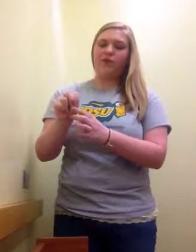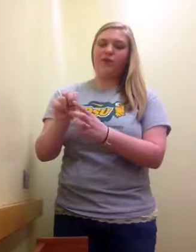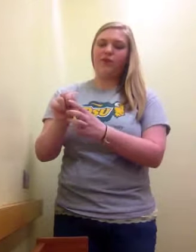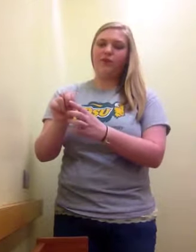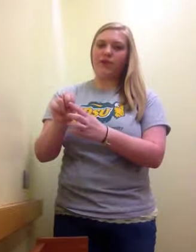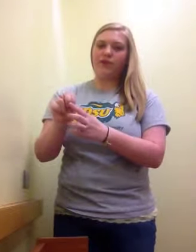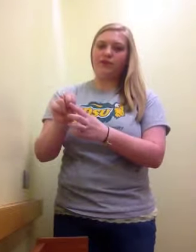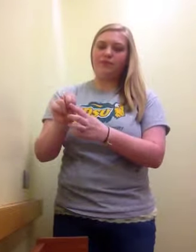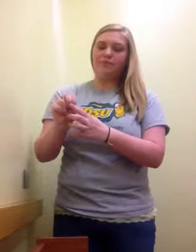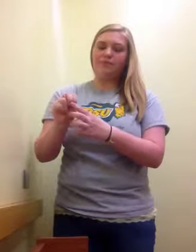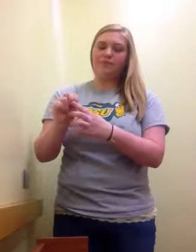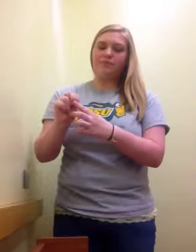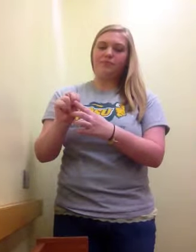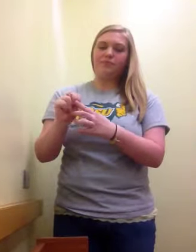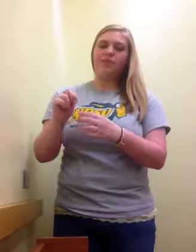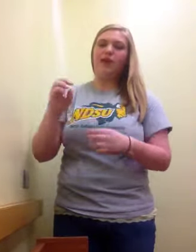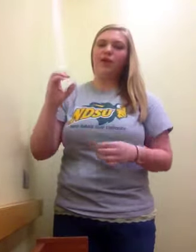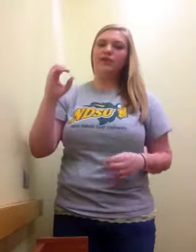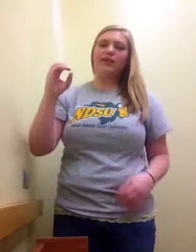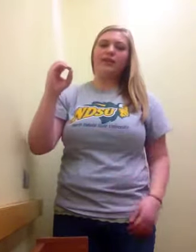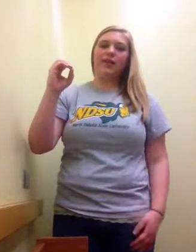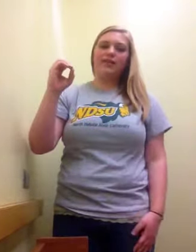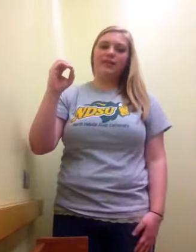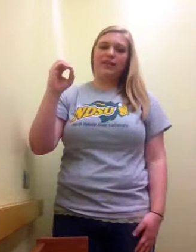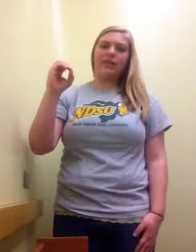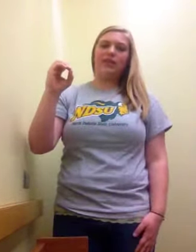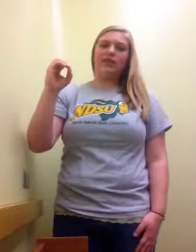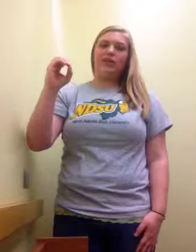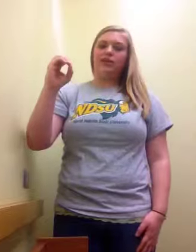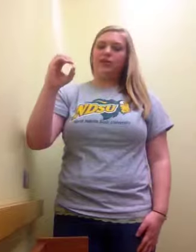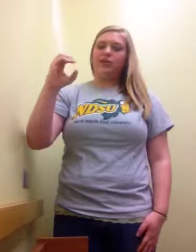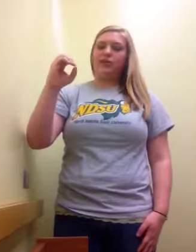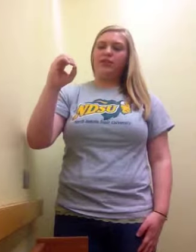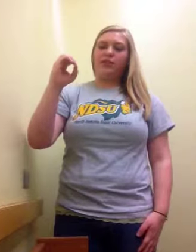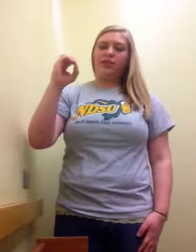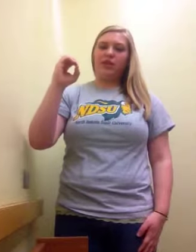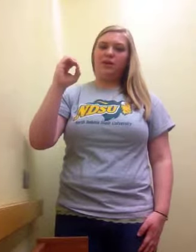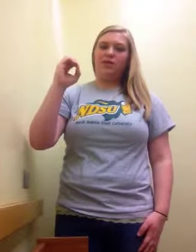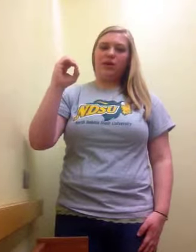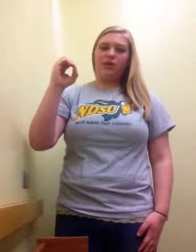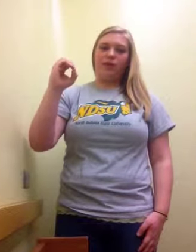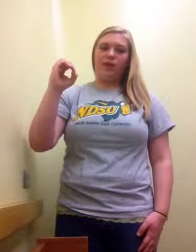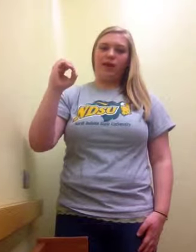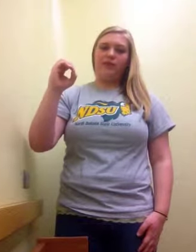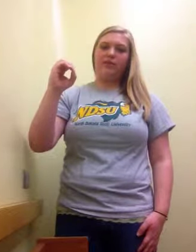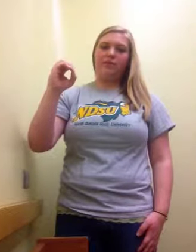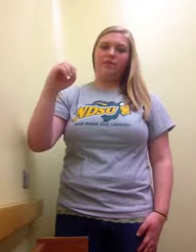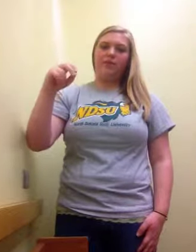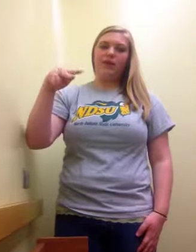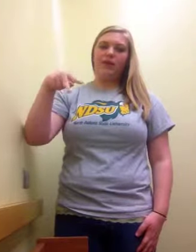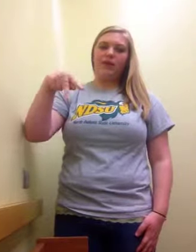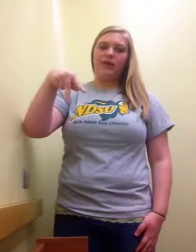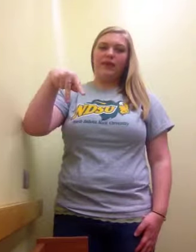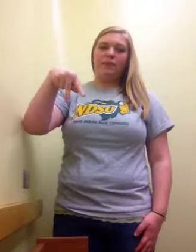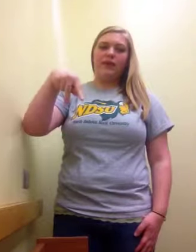2 fingers. O is like the letter C. You're just going to make the shape of an O with your hand. And then